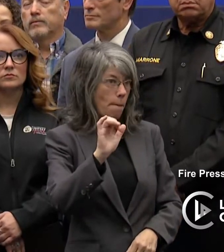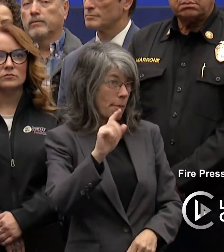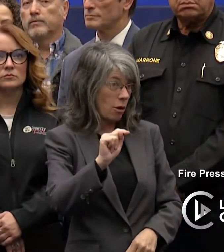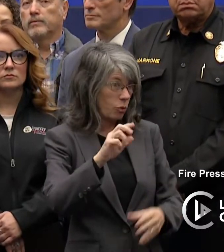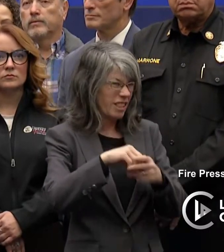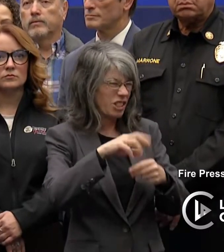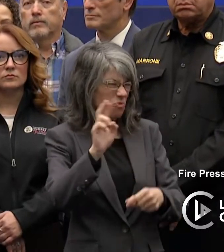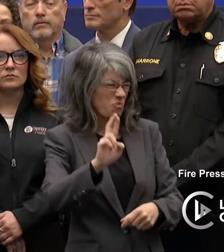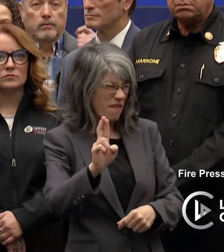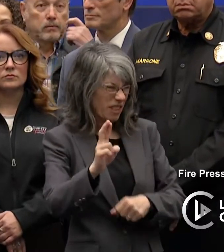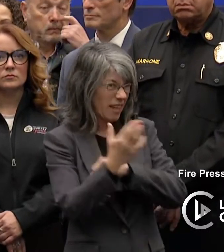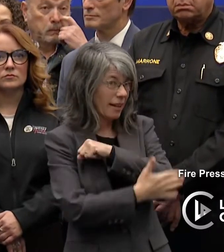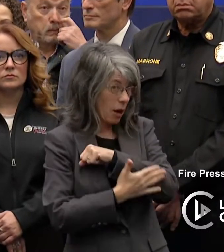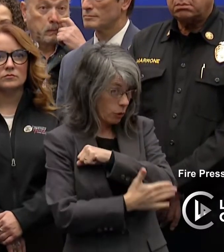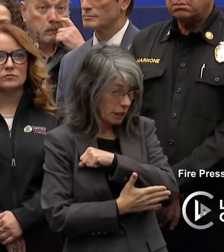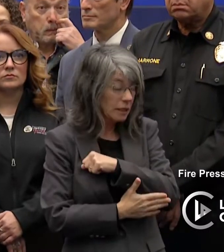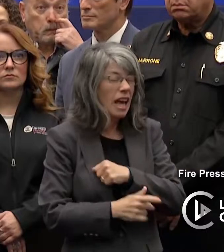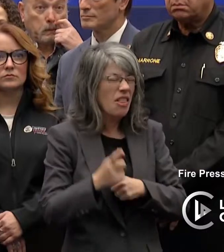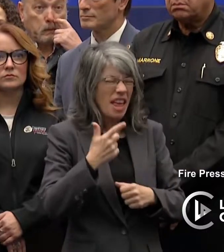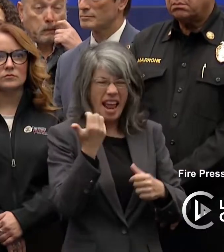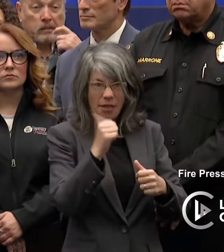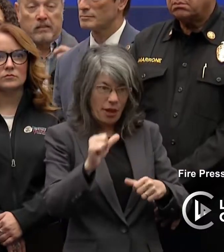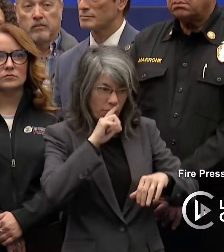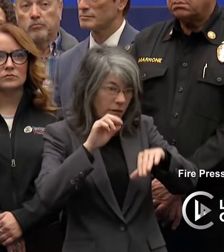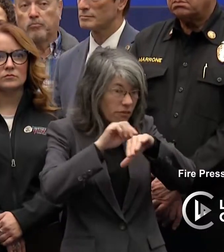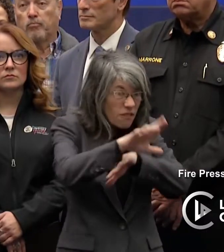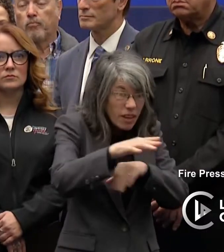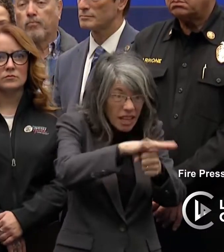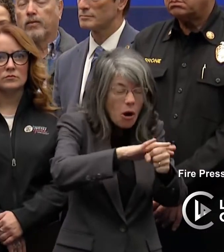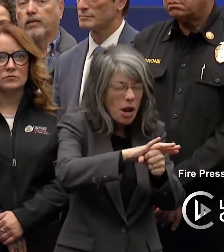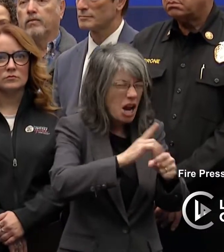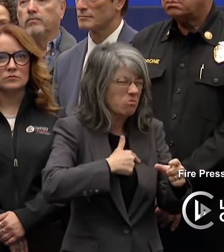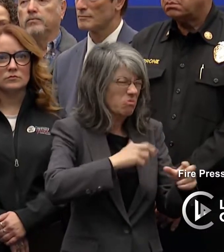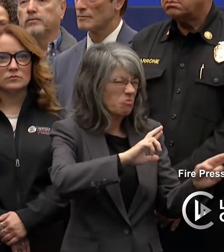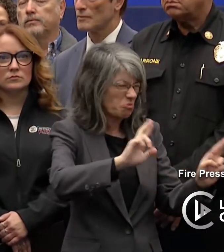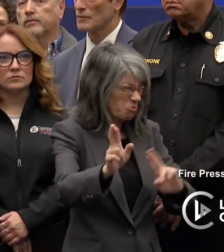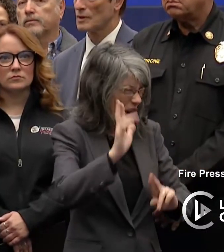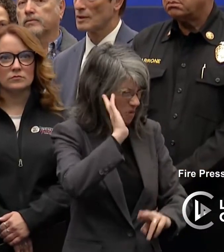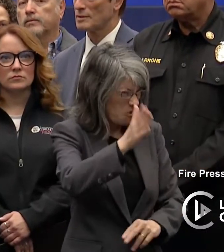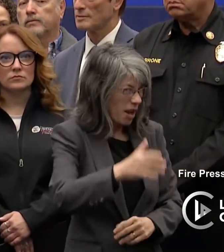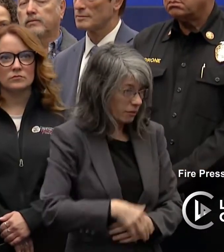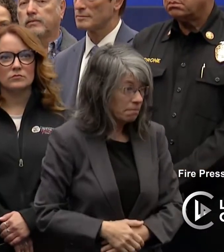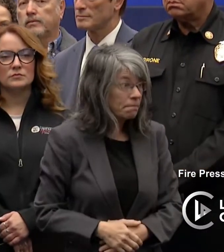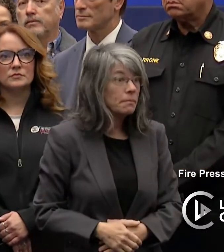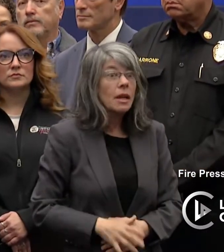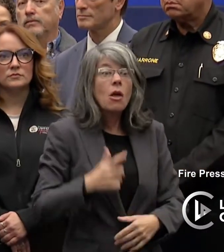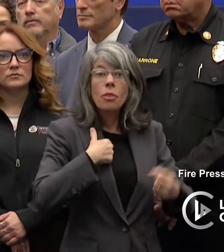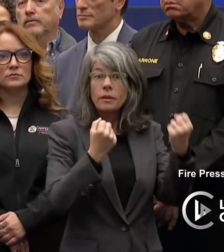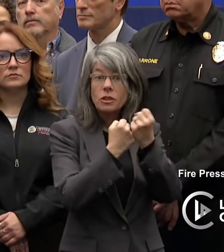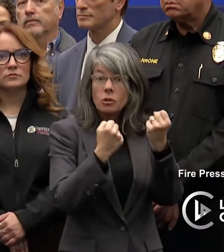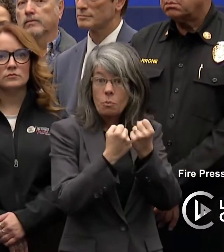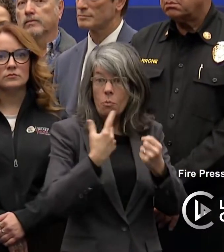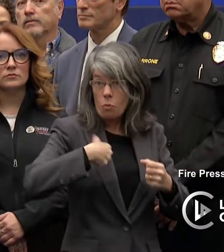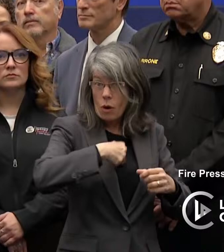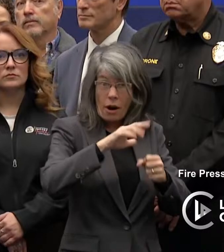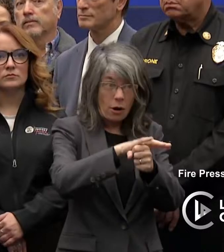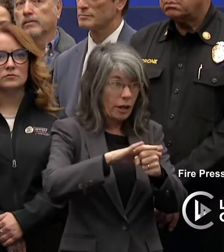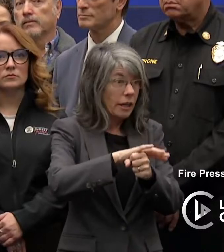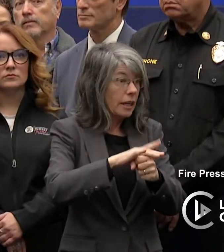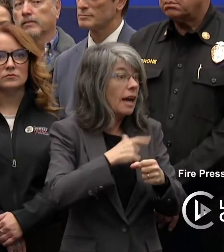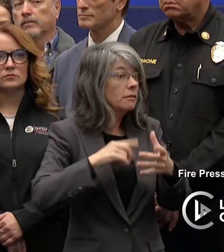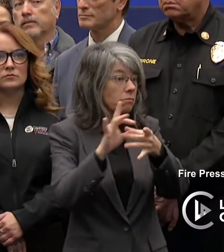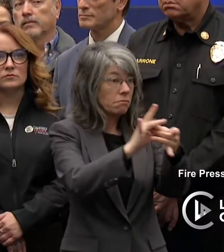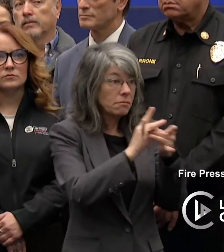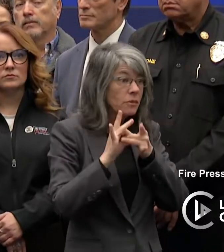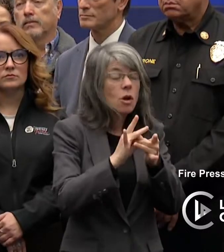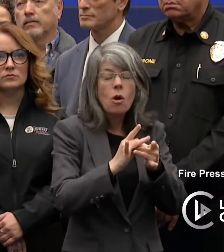any new starts that could potentially affect the area. CAL FIRE will continue to support our partners in Unified Command, and we